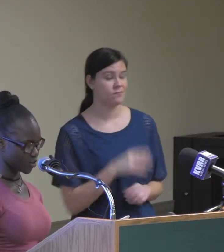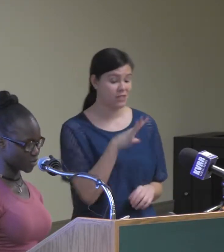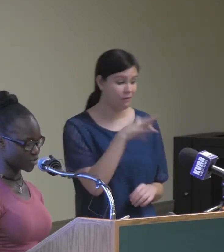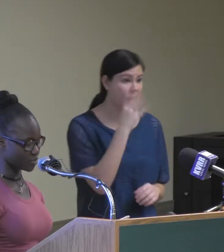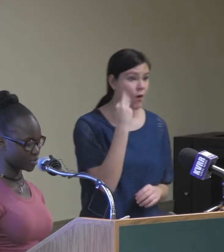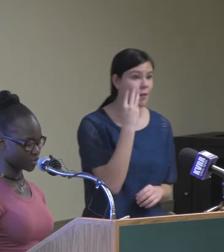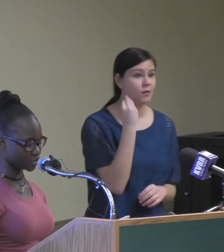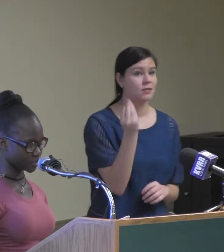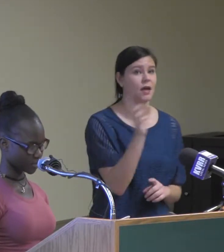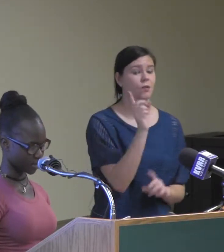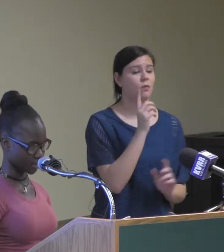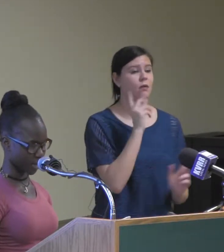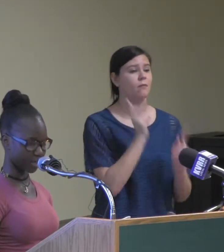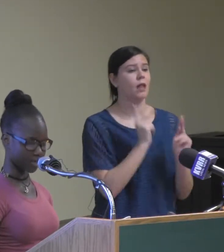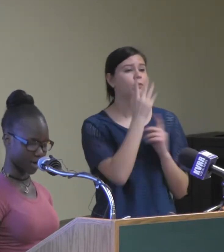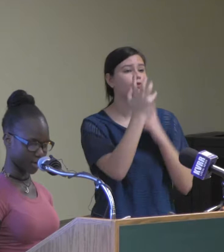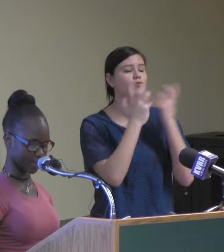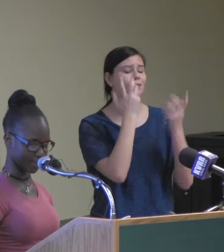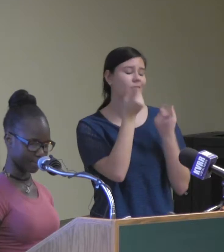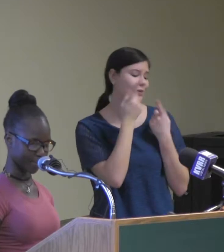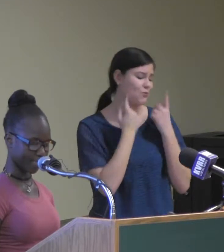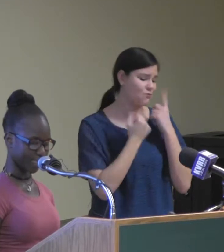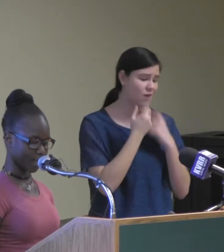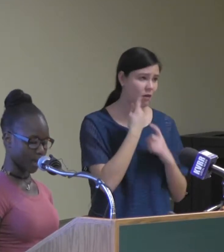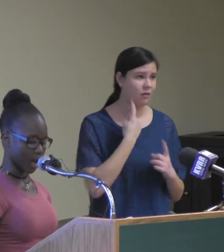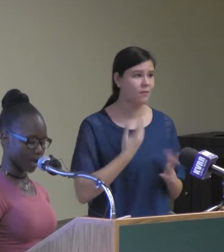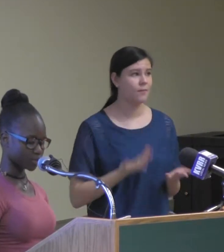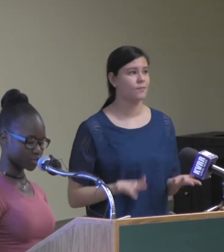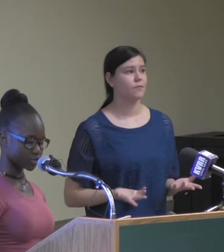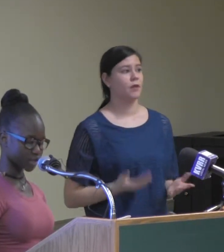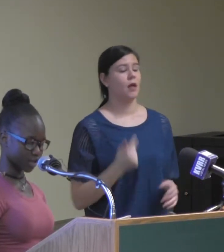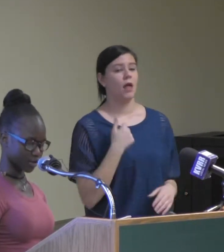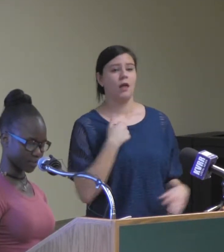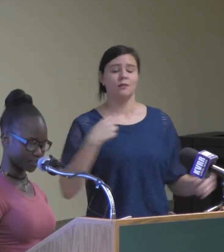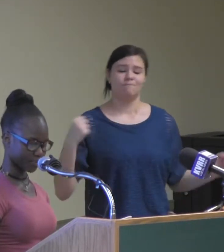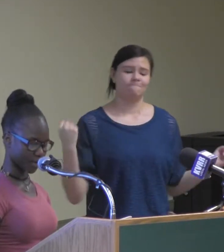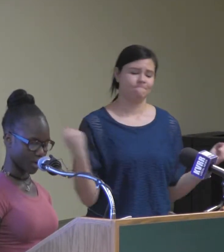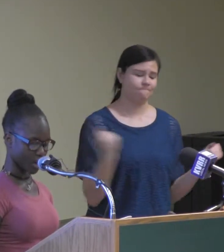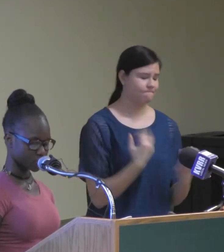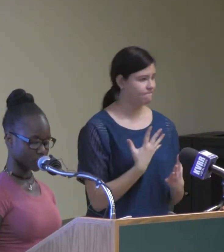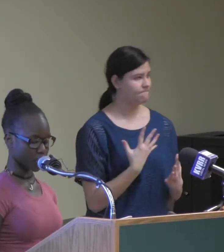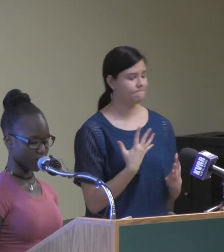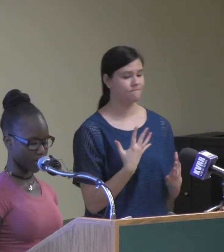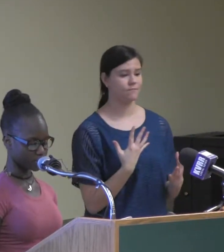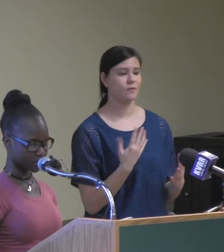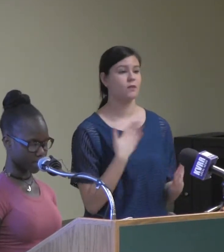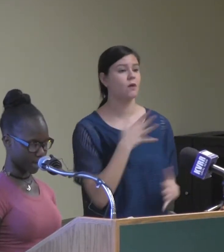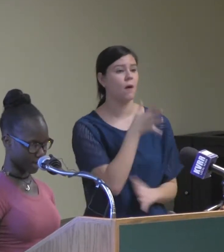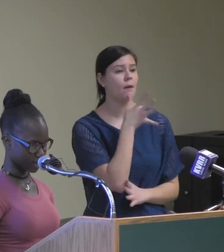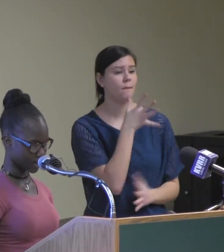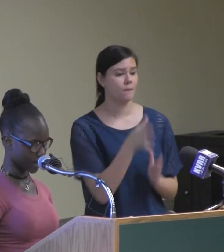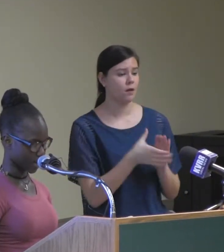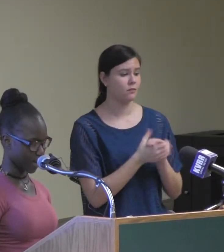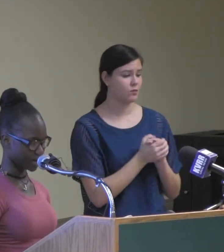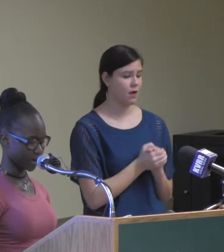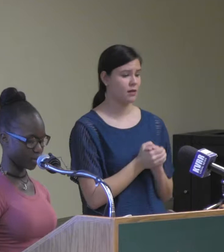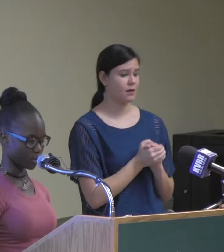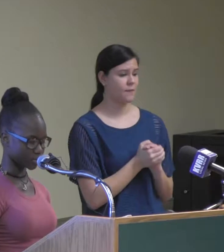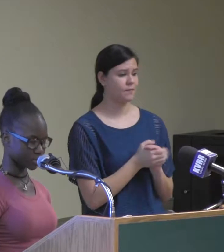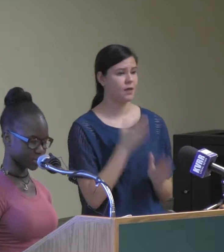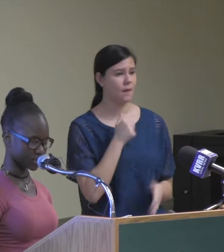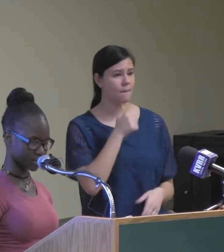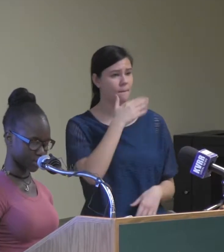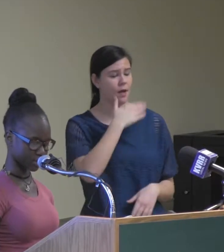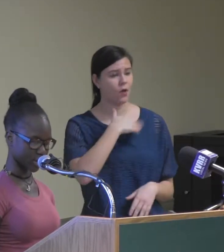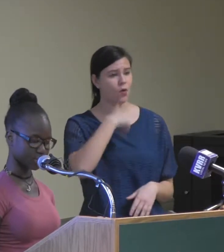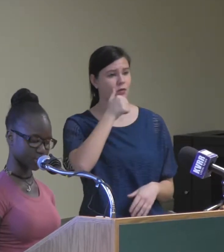outside where the people were screaming and crying. I was so scared, so my mom took my hand and my